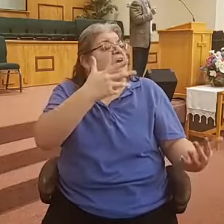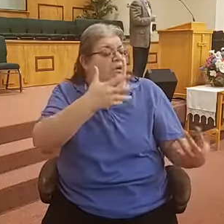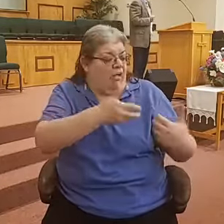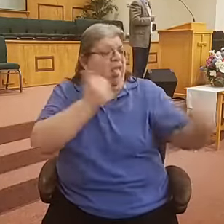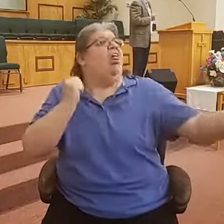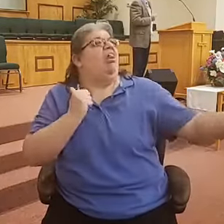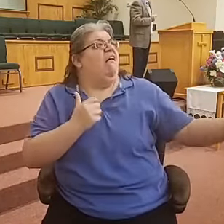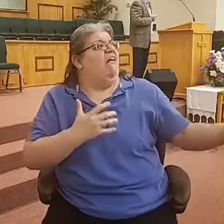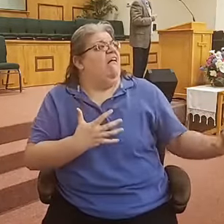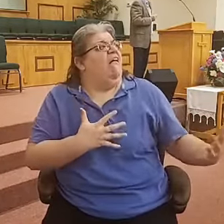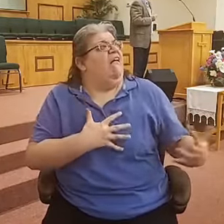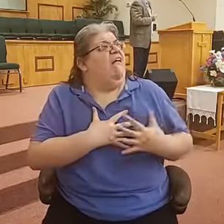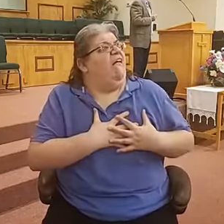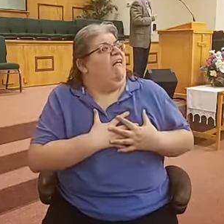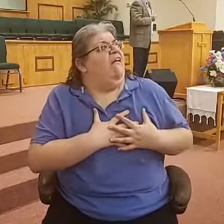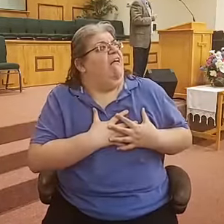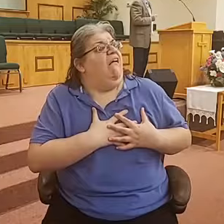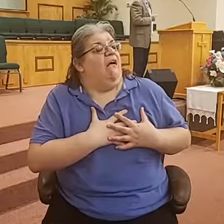For 17 years.